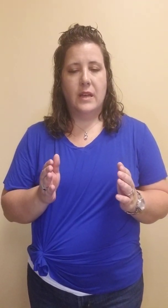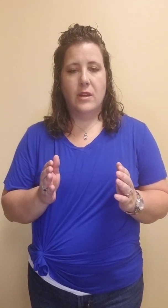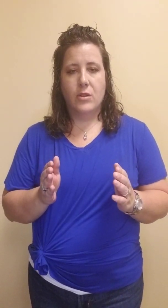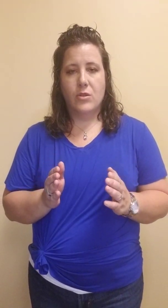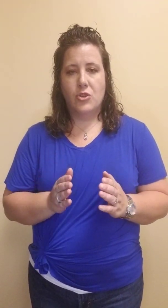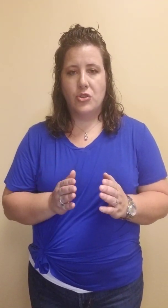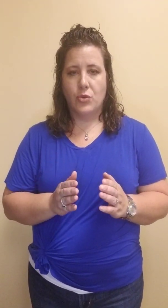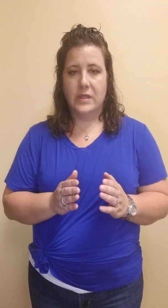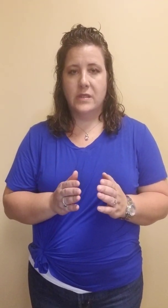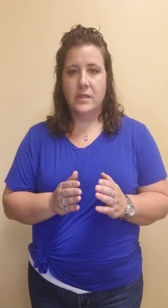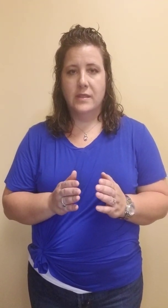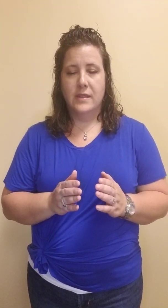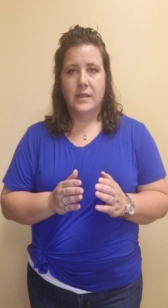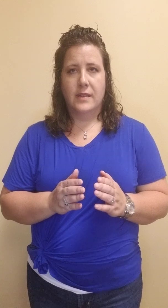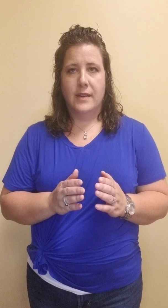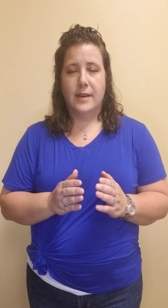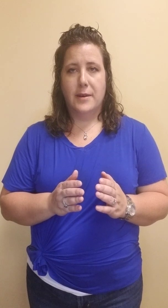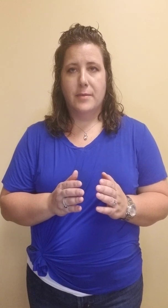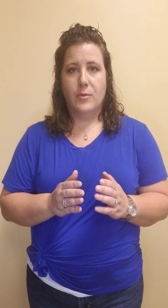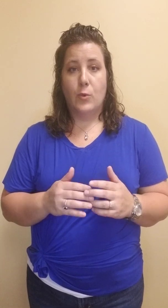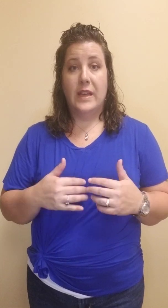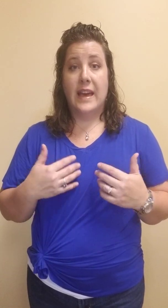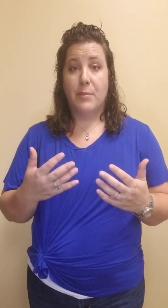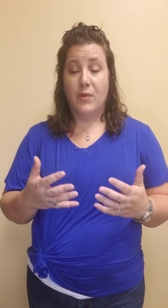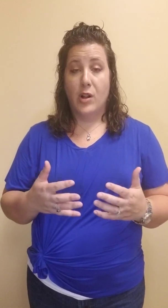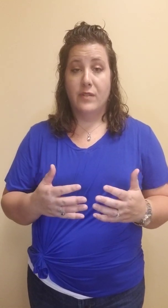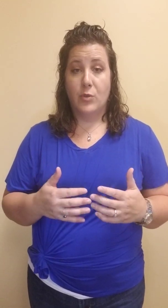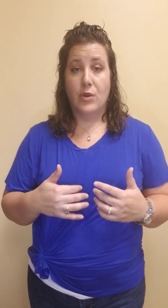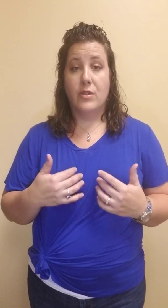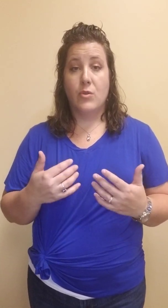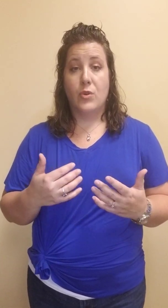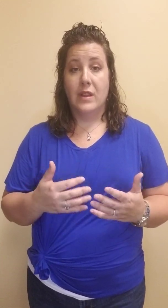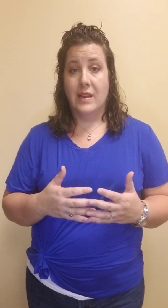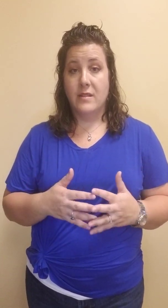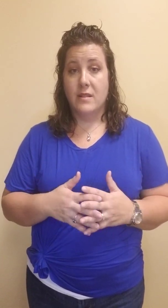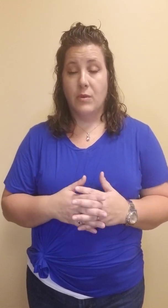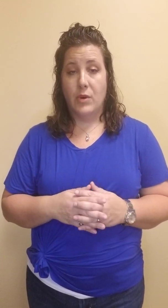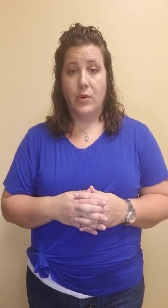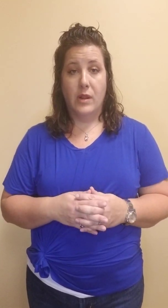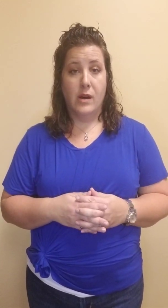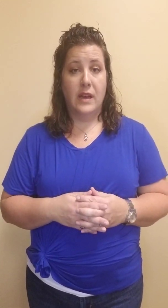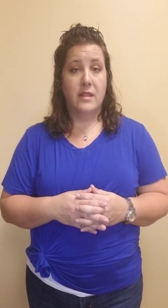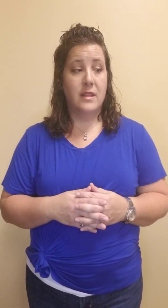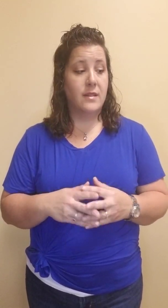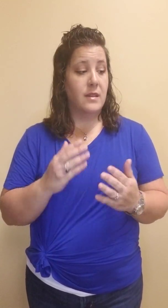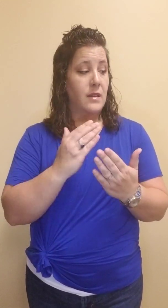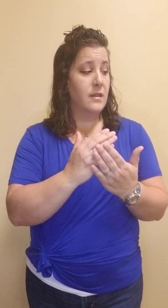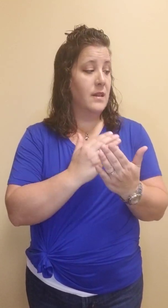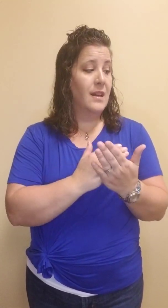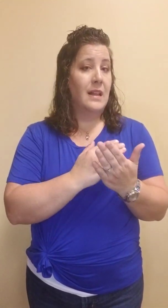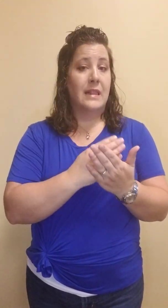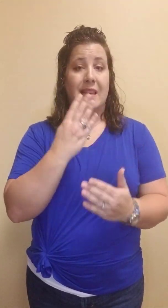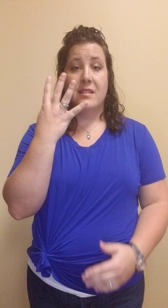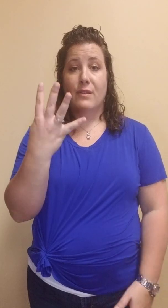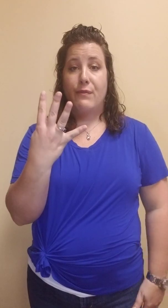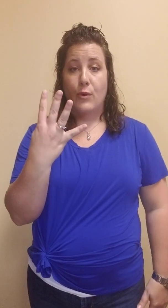very short recap of all of the words or the lessons that we're going along. And this is lesson